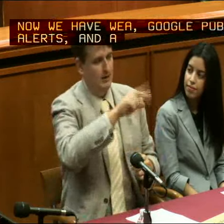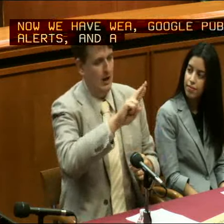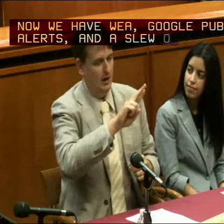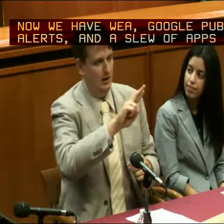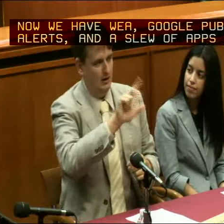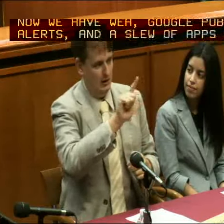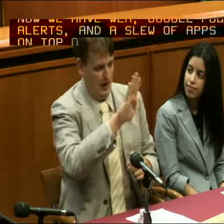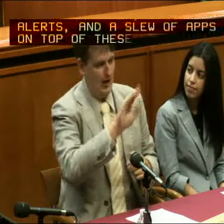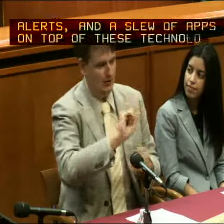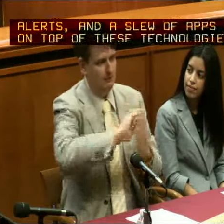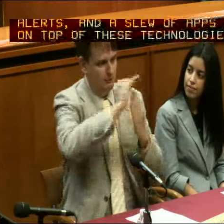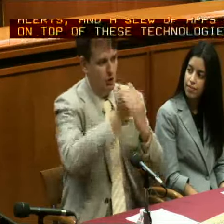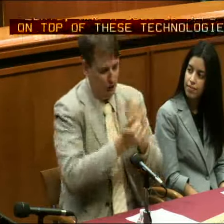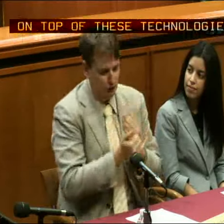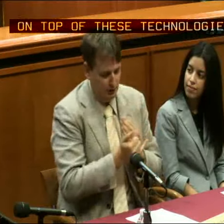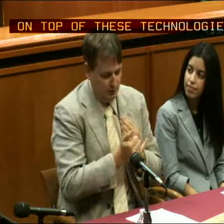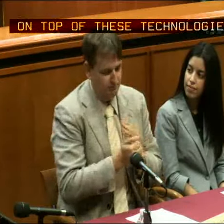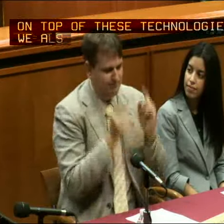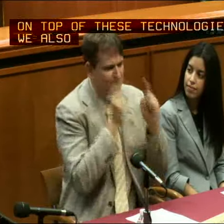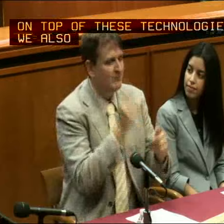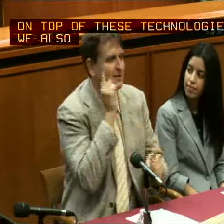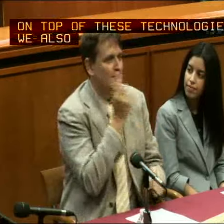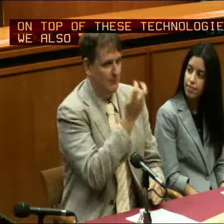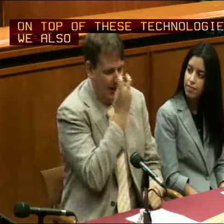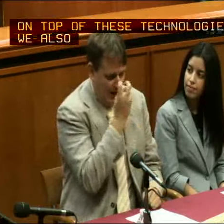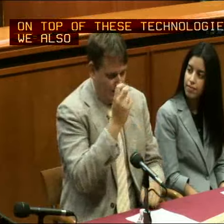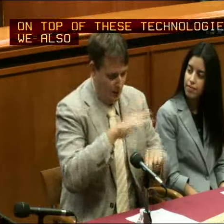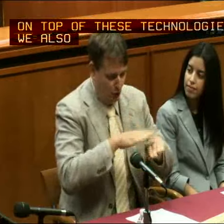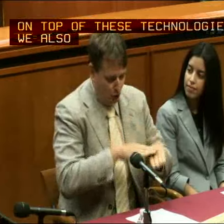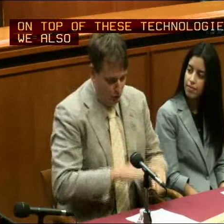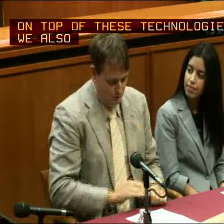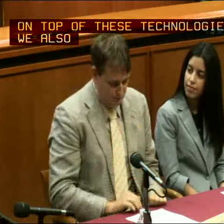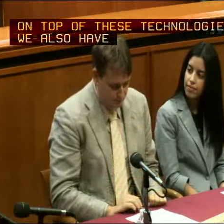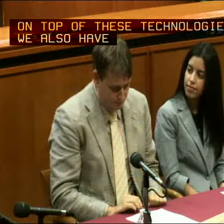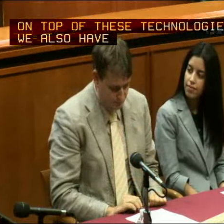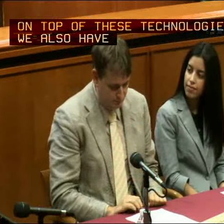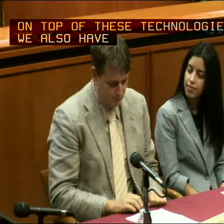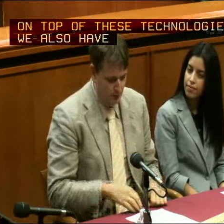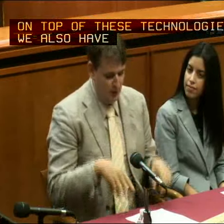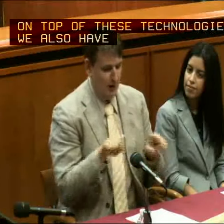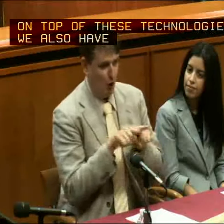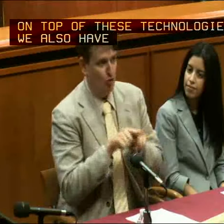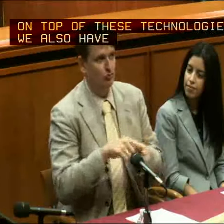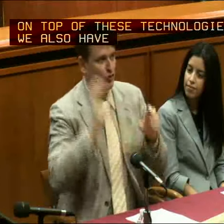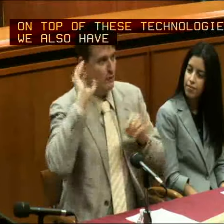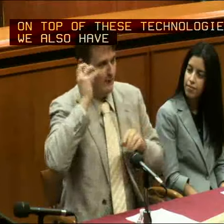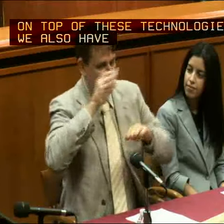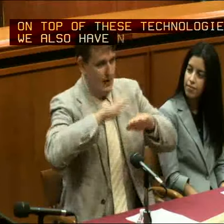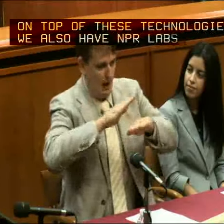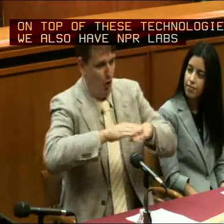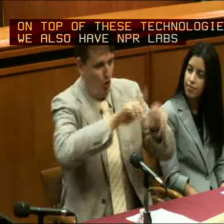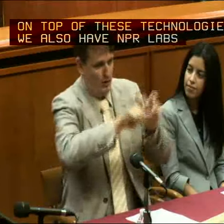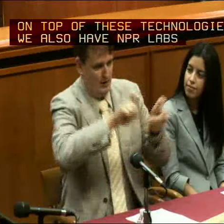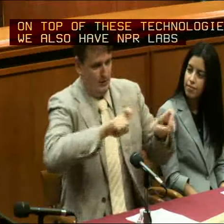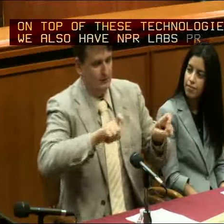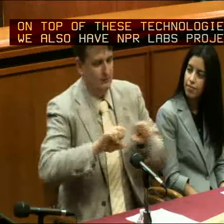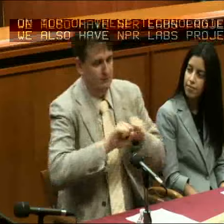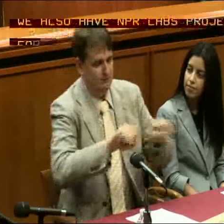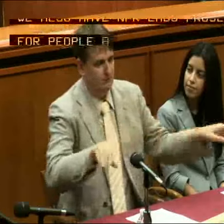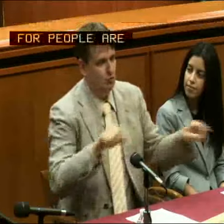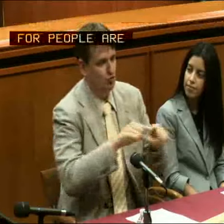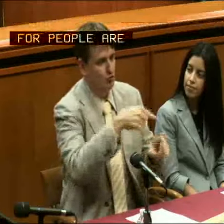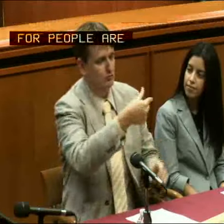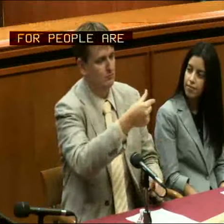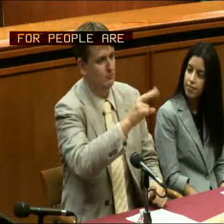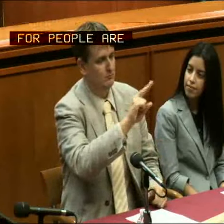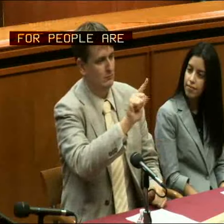We also have NPR Labs projects for people who are deafblind and the radio alerting